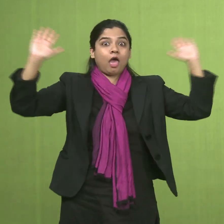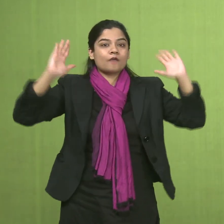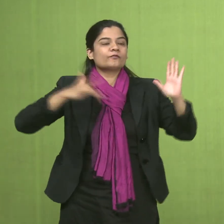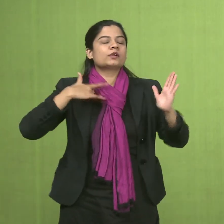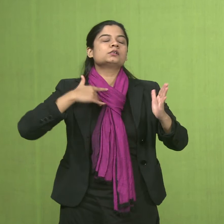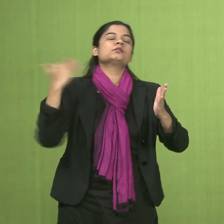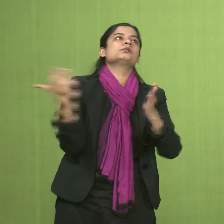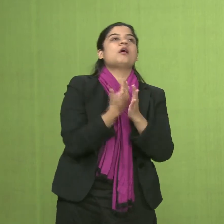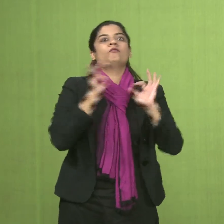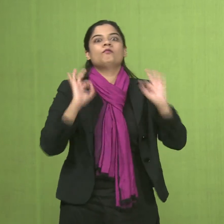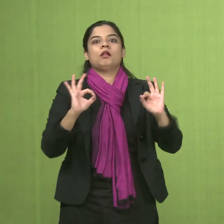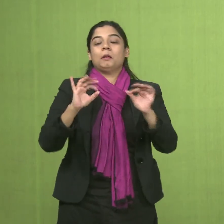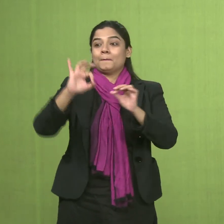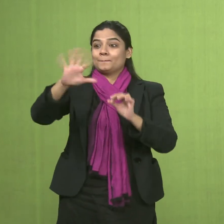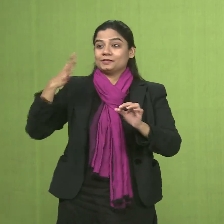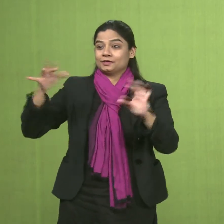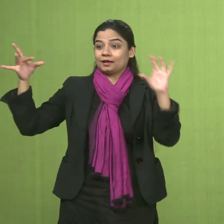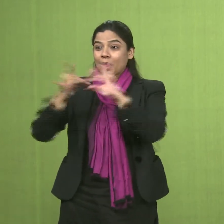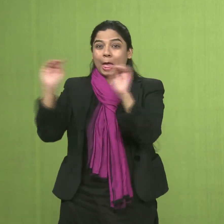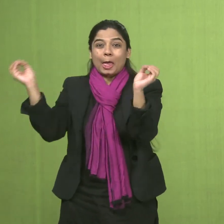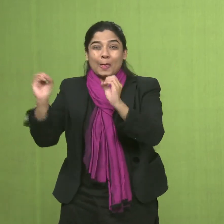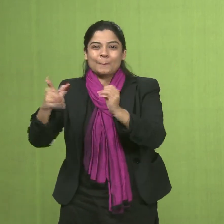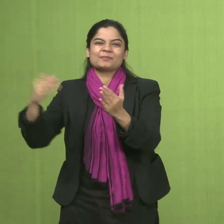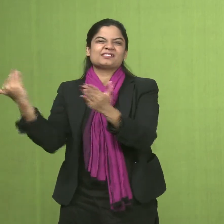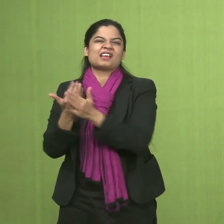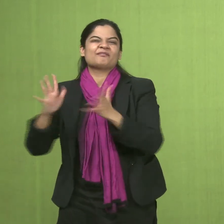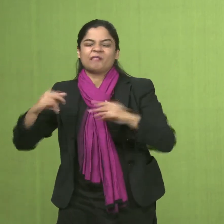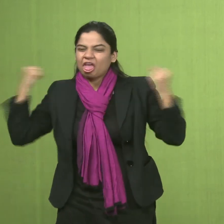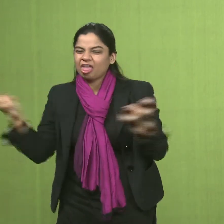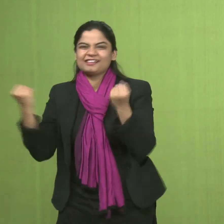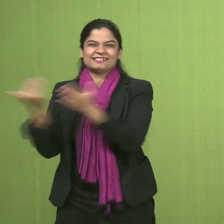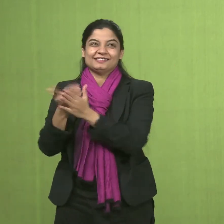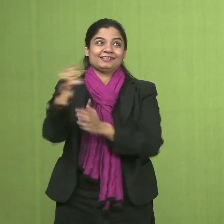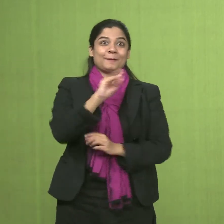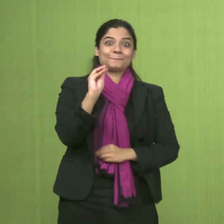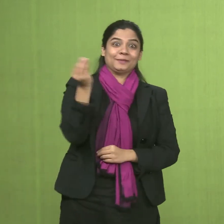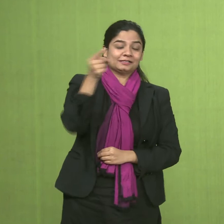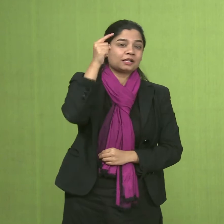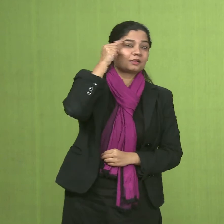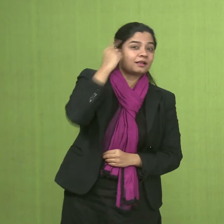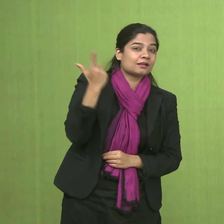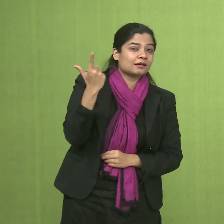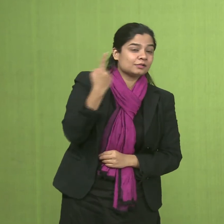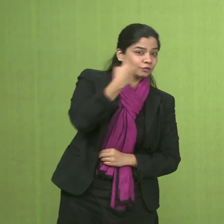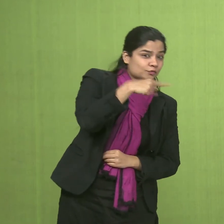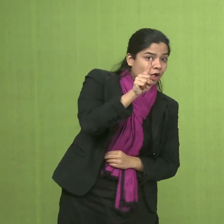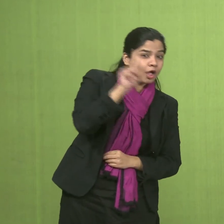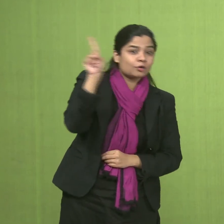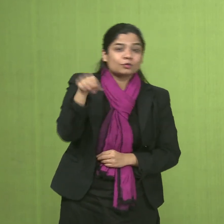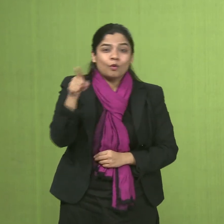etc. They are labor saving. Non-electrical are not labor saving. Right or wrong?